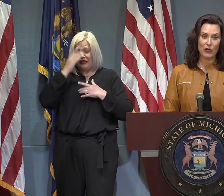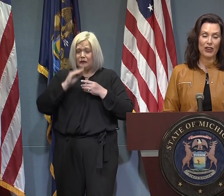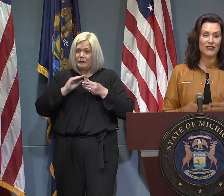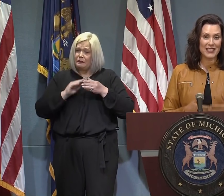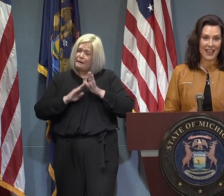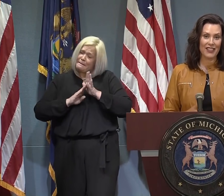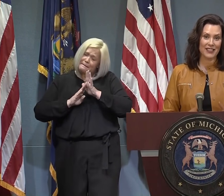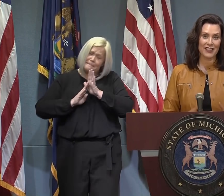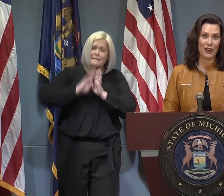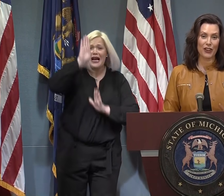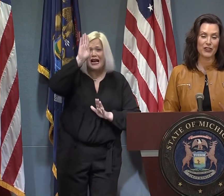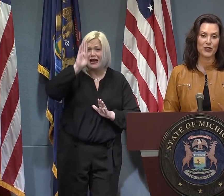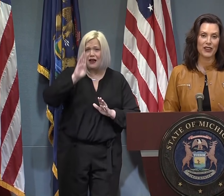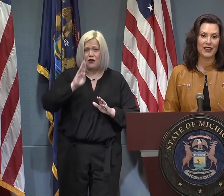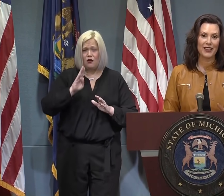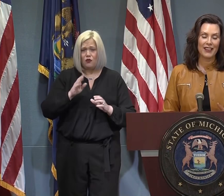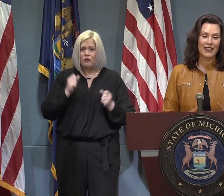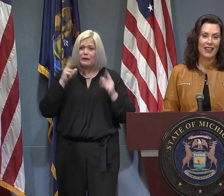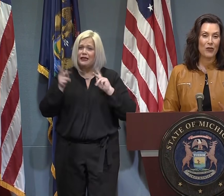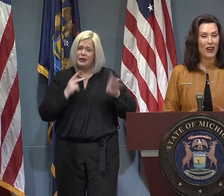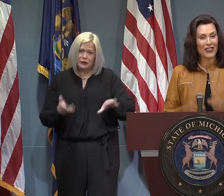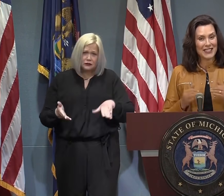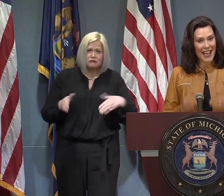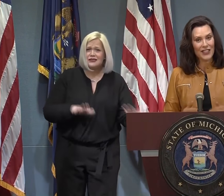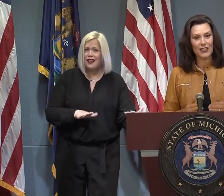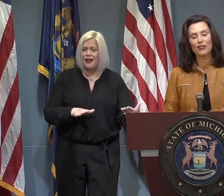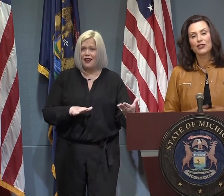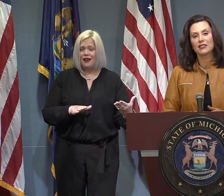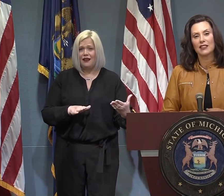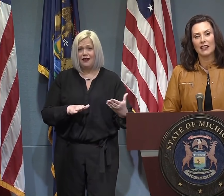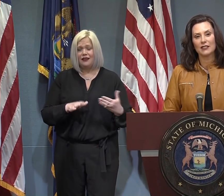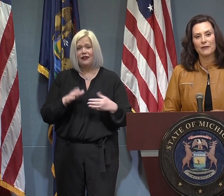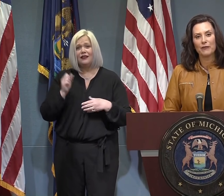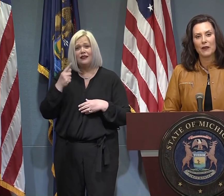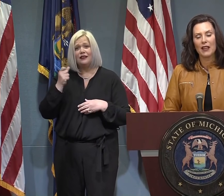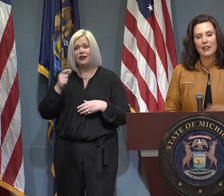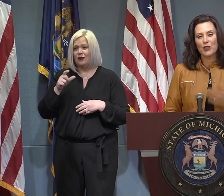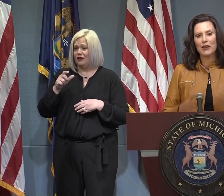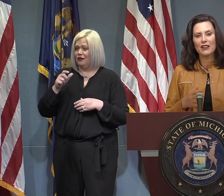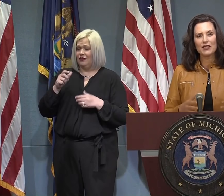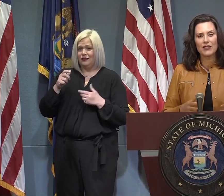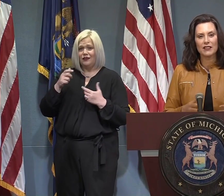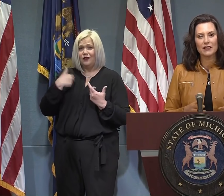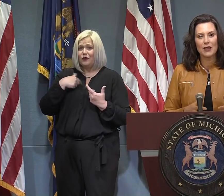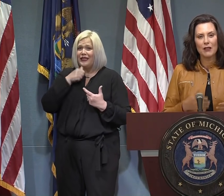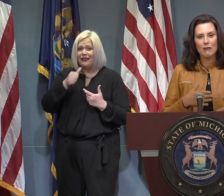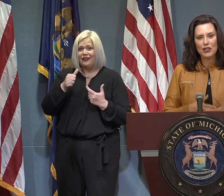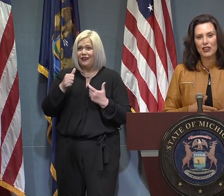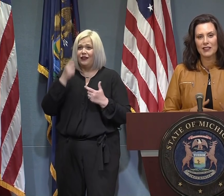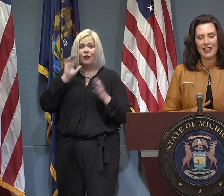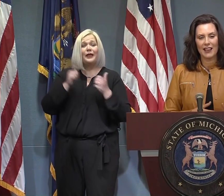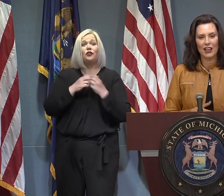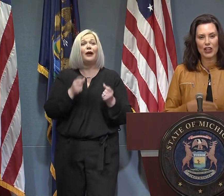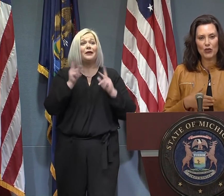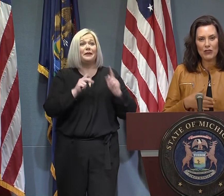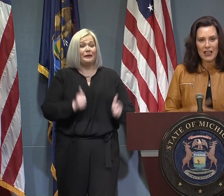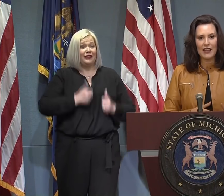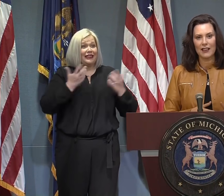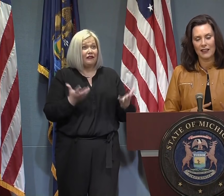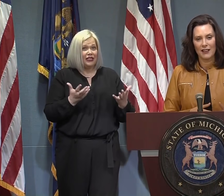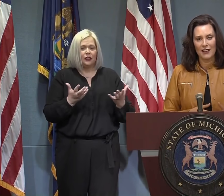highest number of deaths in our country. And we are the 10th largest state. And so because of this, Michigan's had